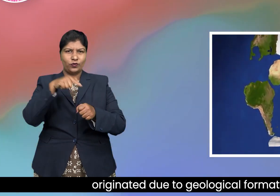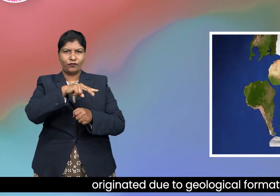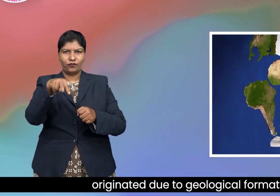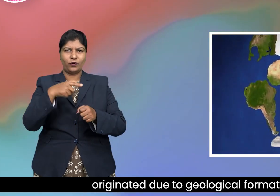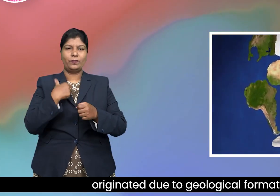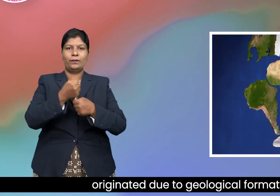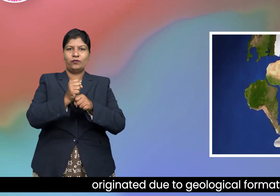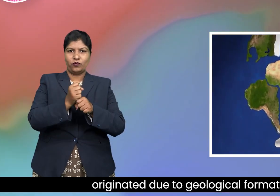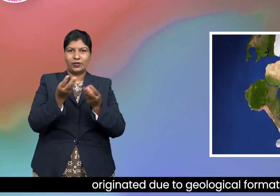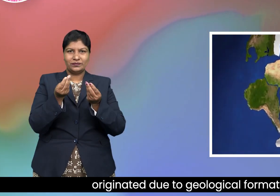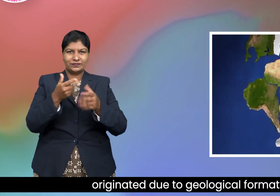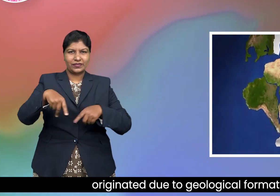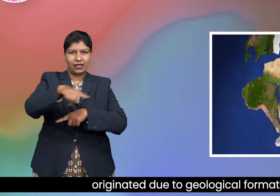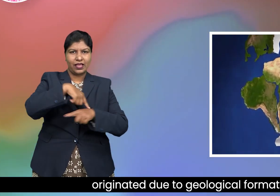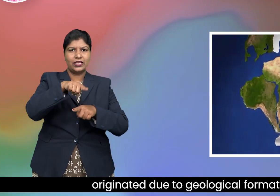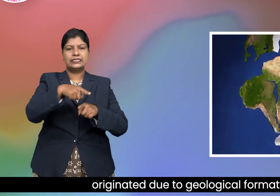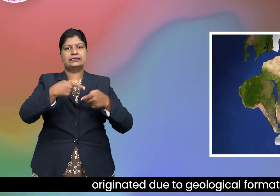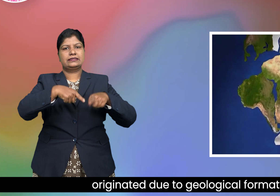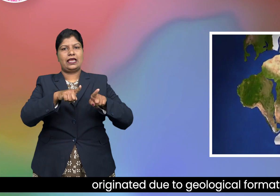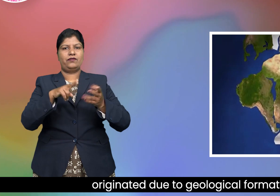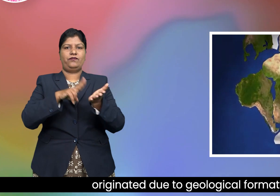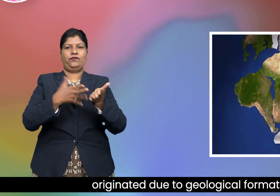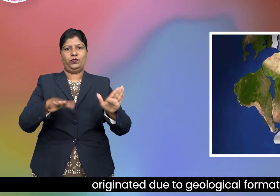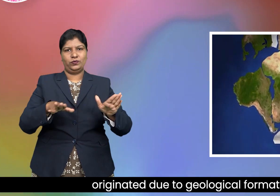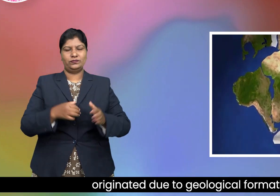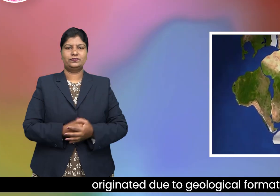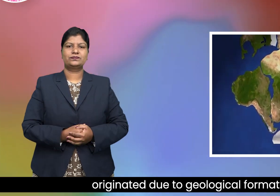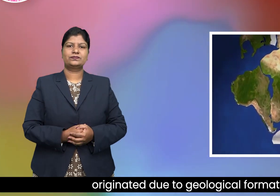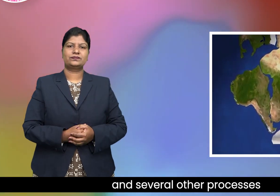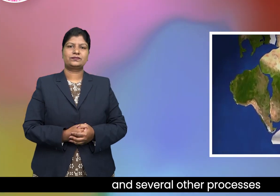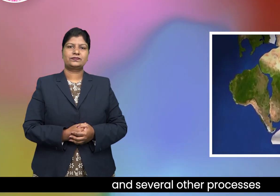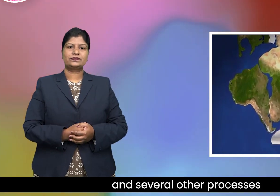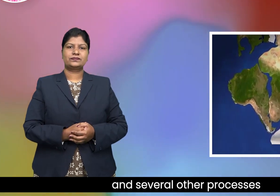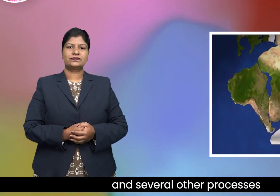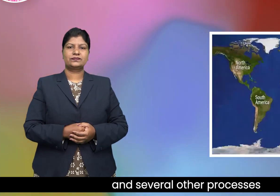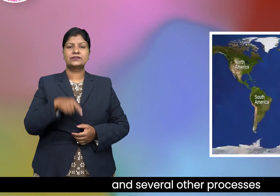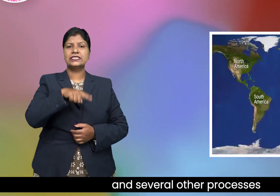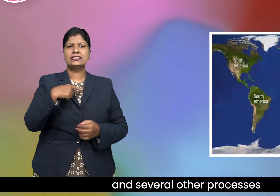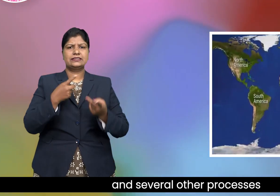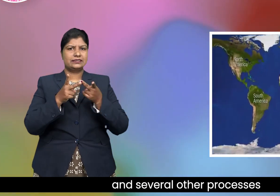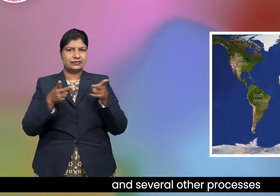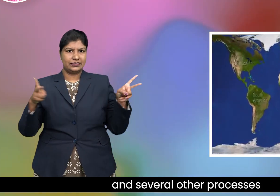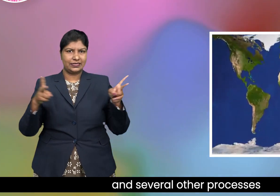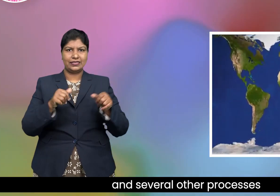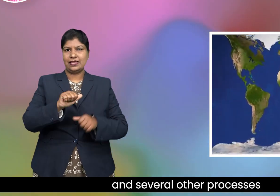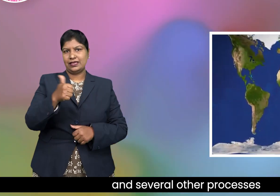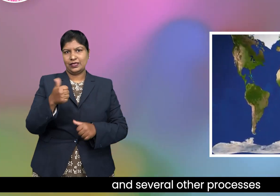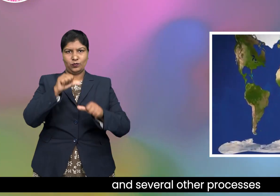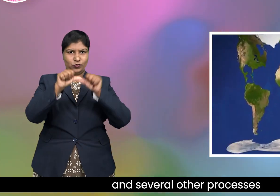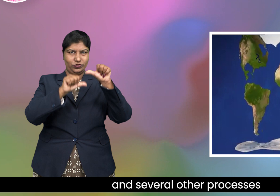and several other processes,